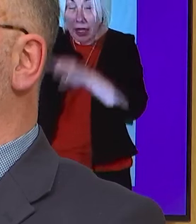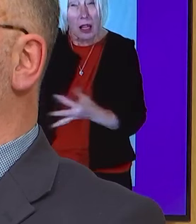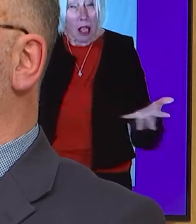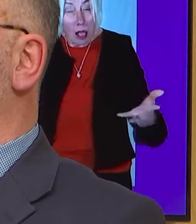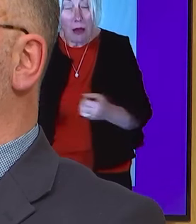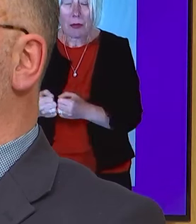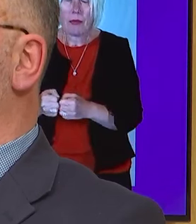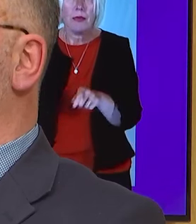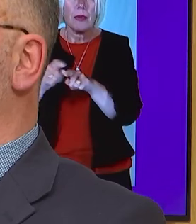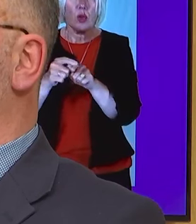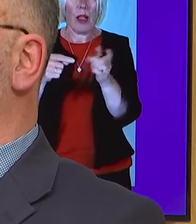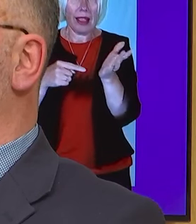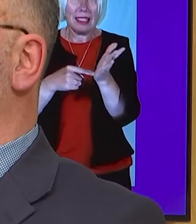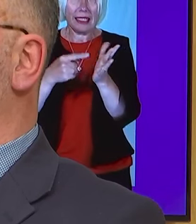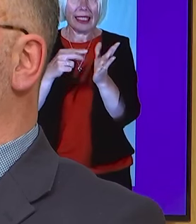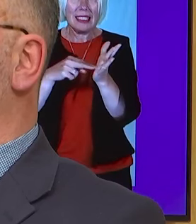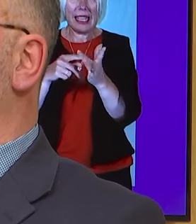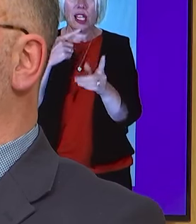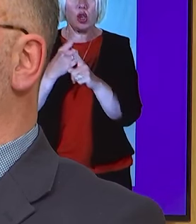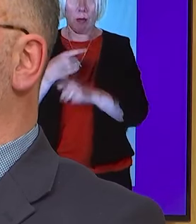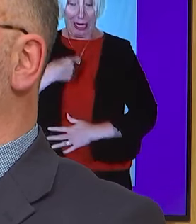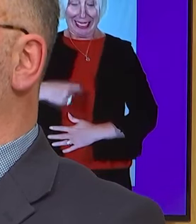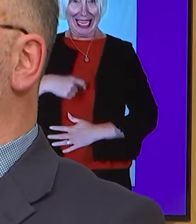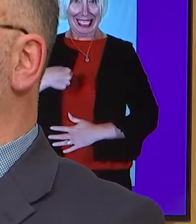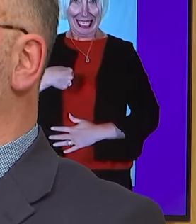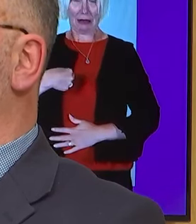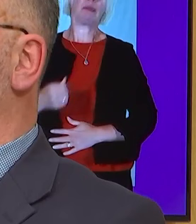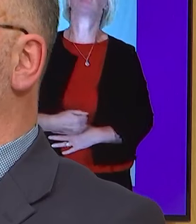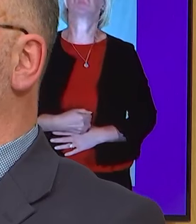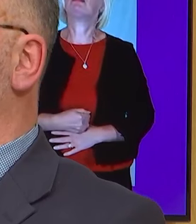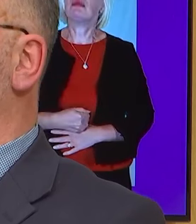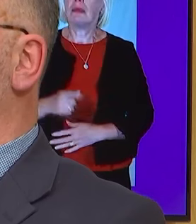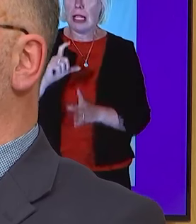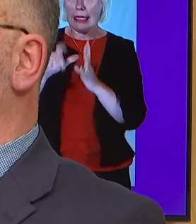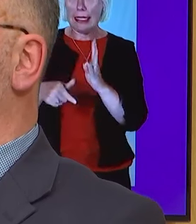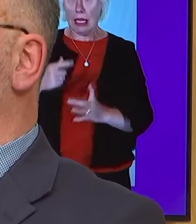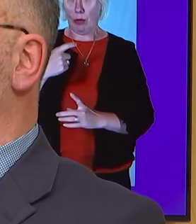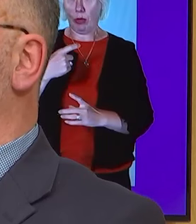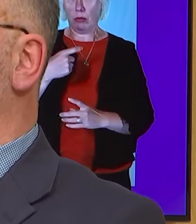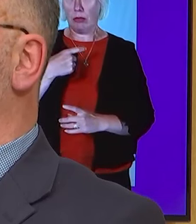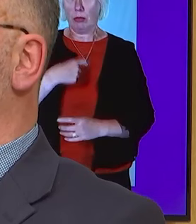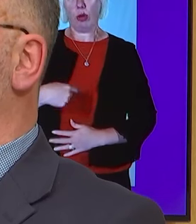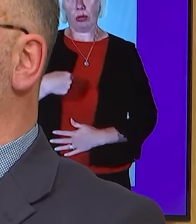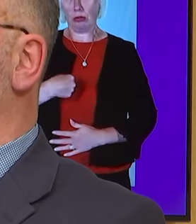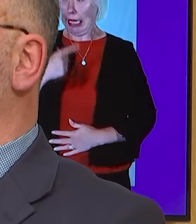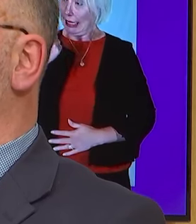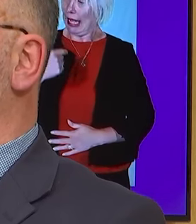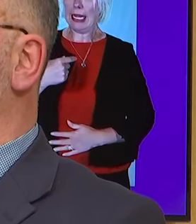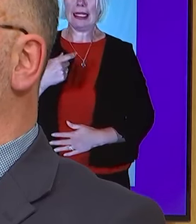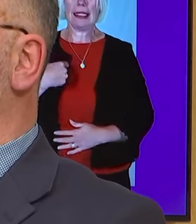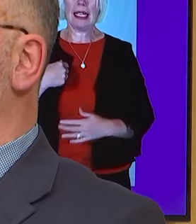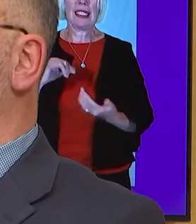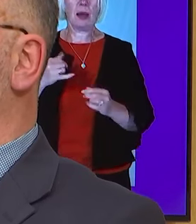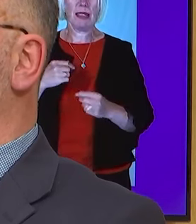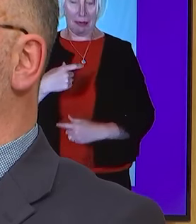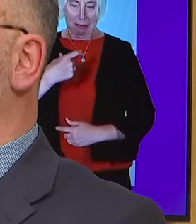identity, I actually think as a disabled person, you could, and I do regularly, have a crisis of identity on a